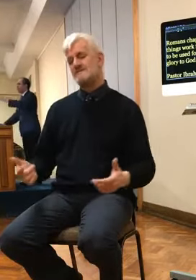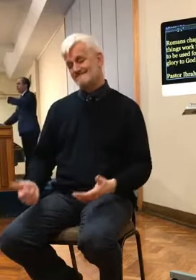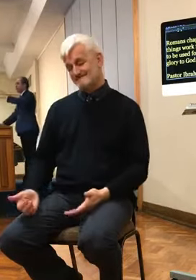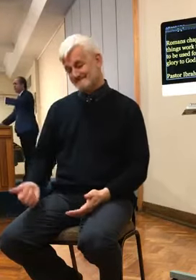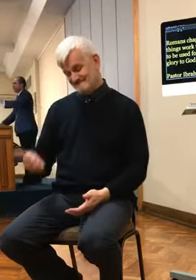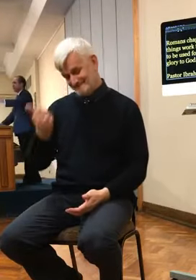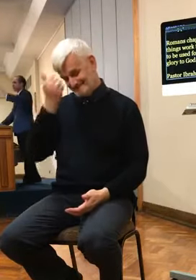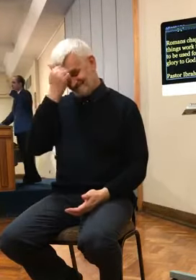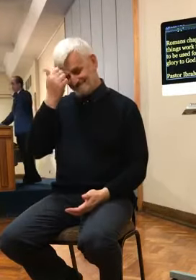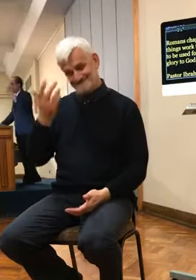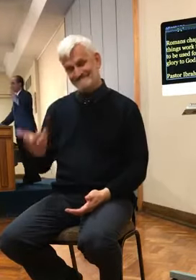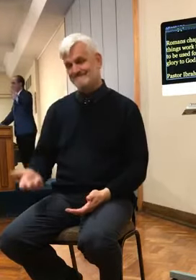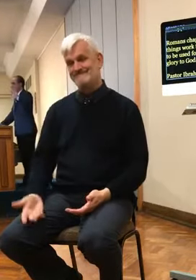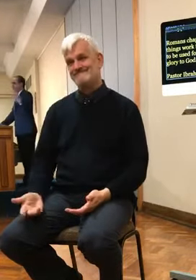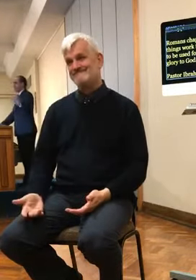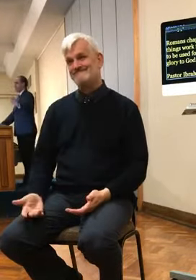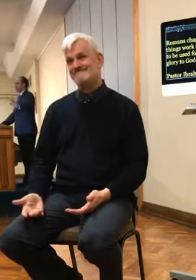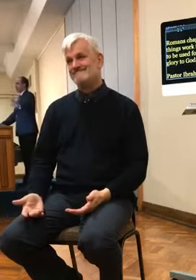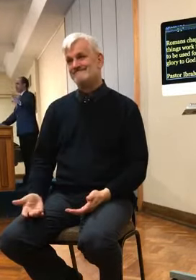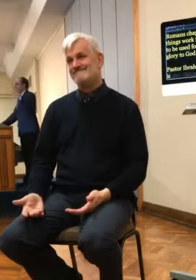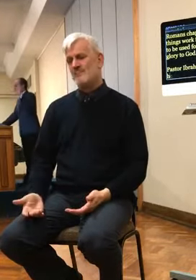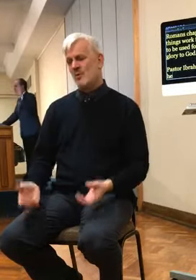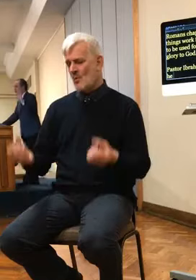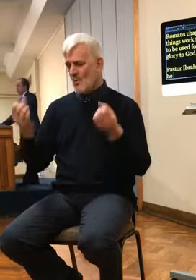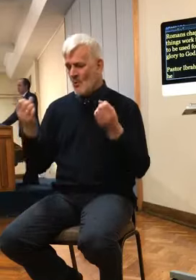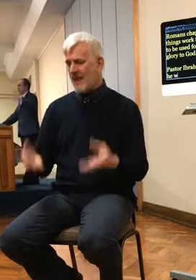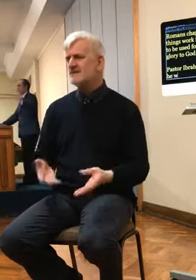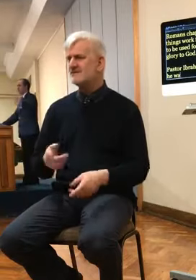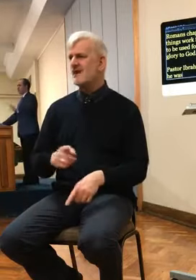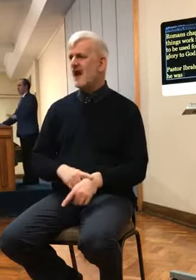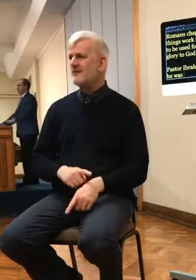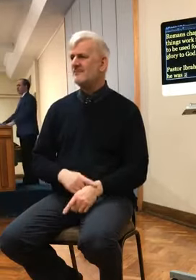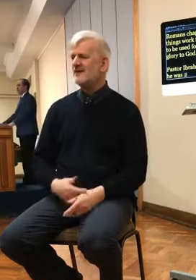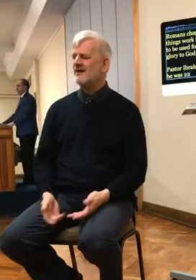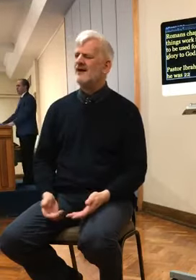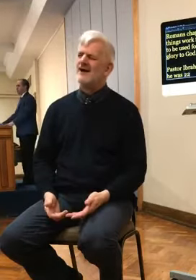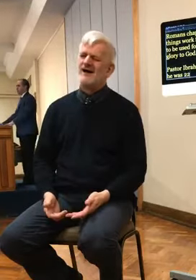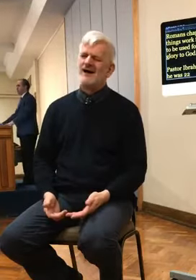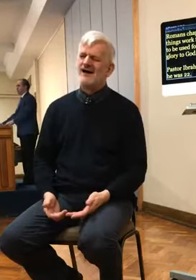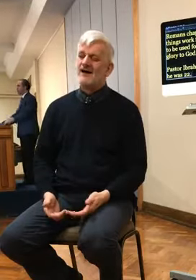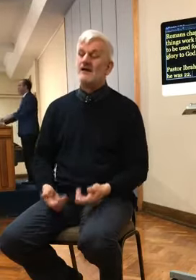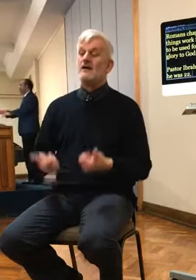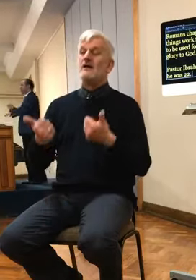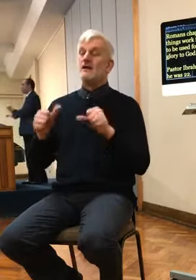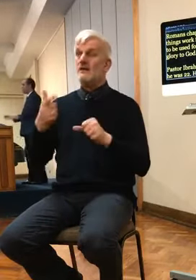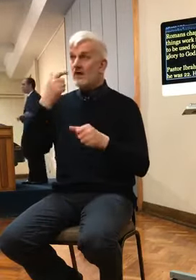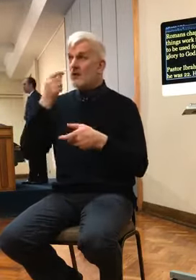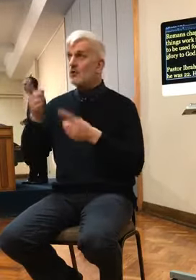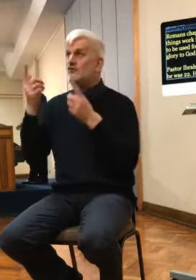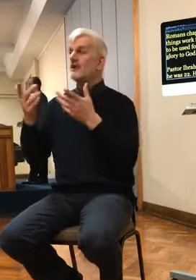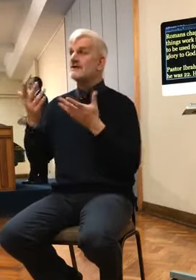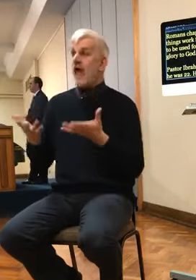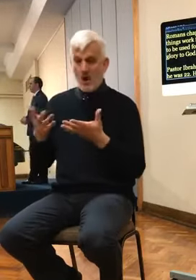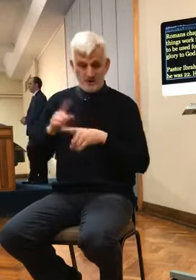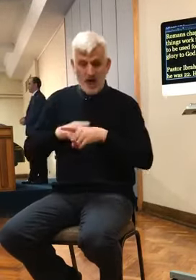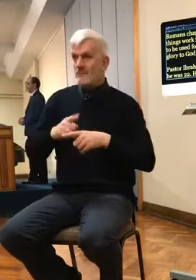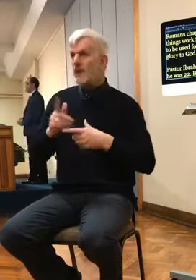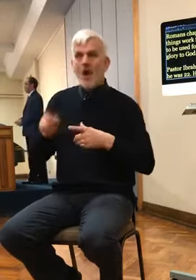We have wasted a lot of time before knowing, coming to the Lord Jesus Christ. So no more time to